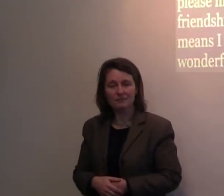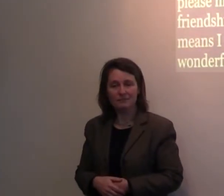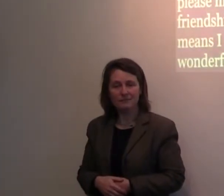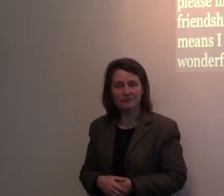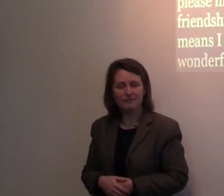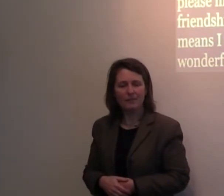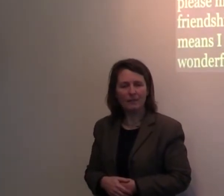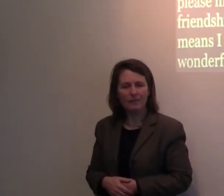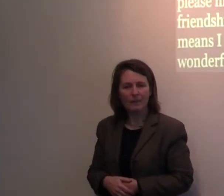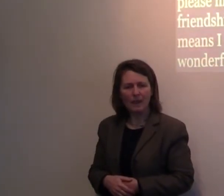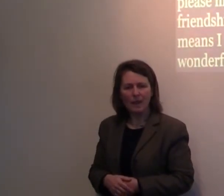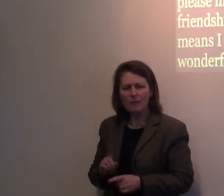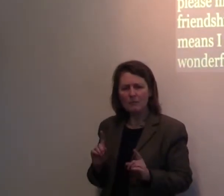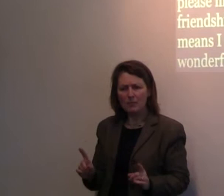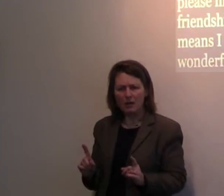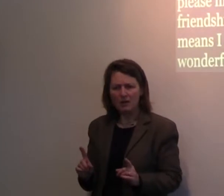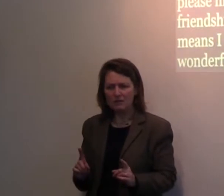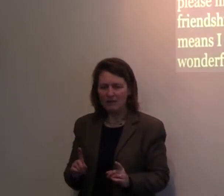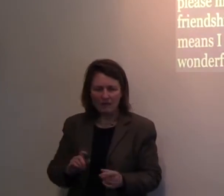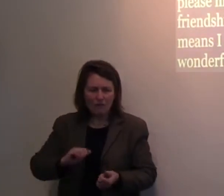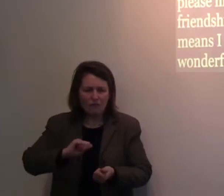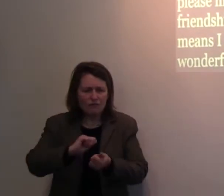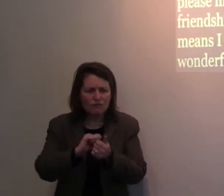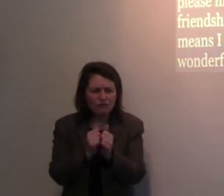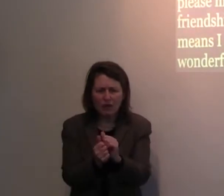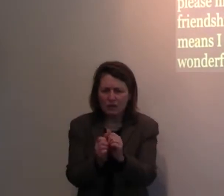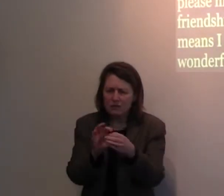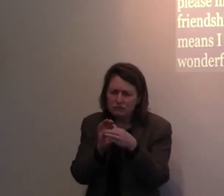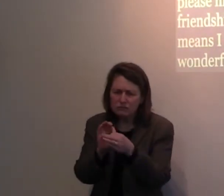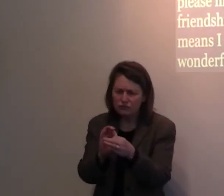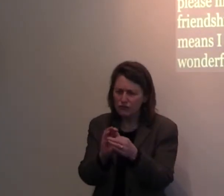If I don't have close friendships with other Christians,